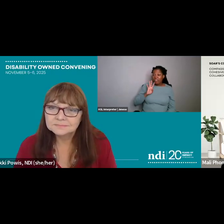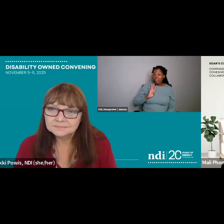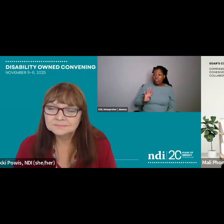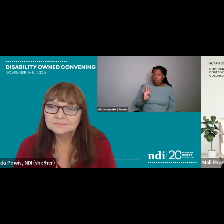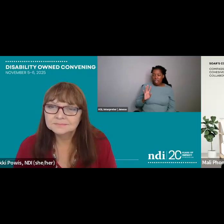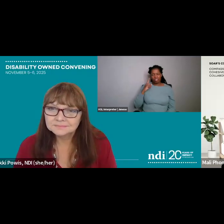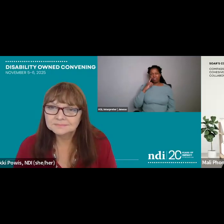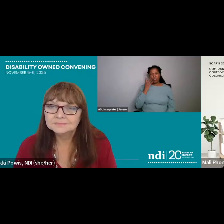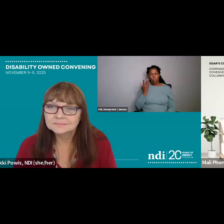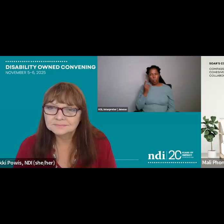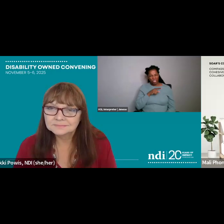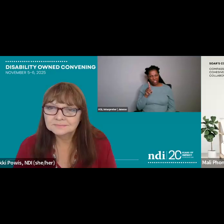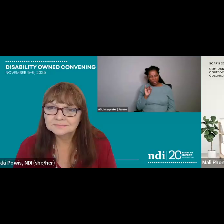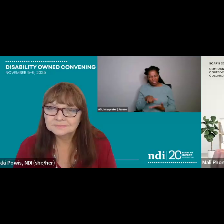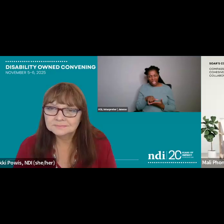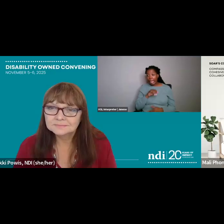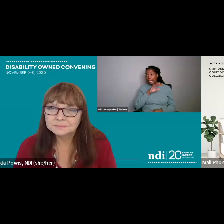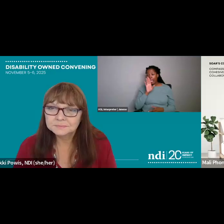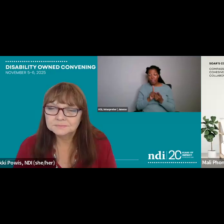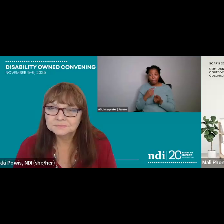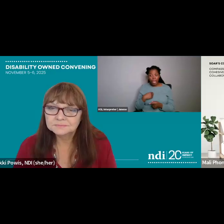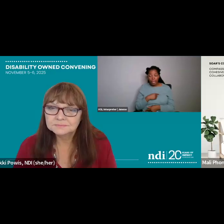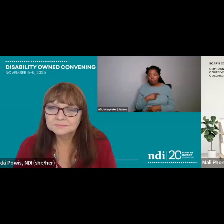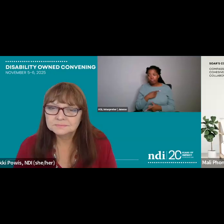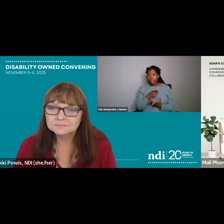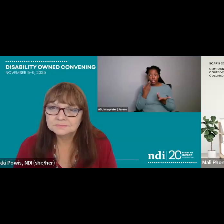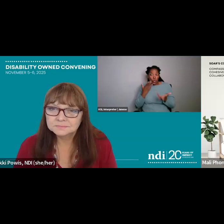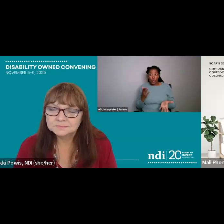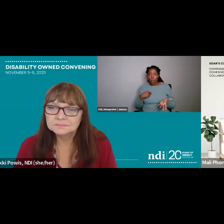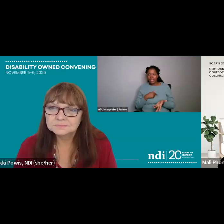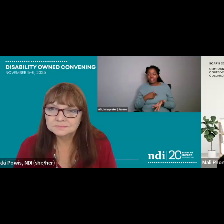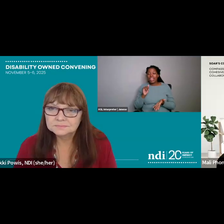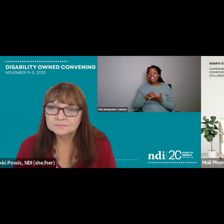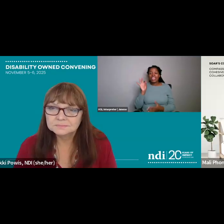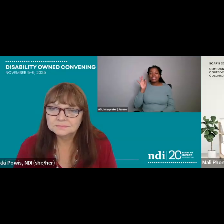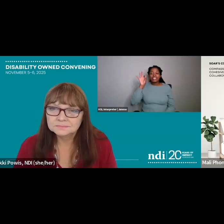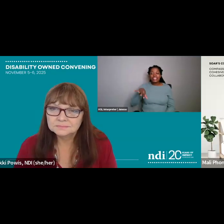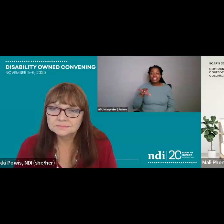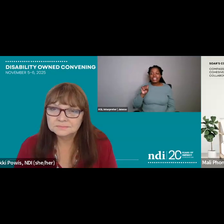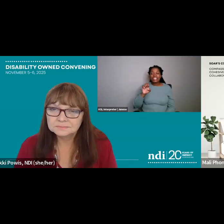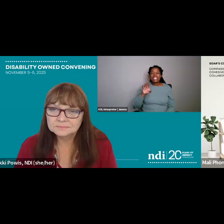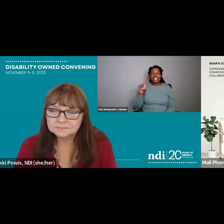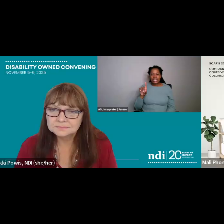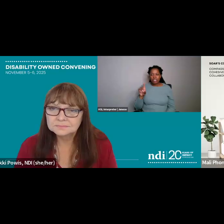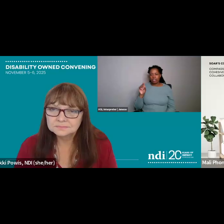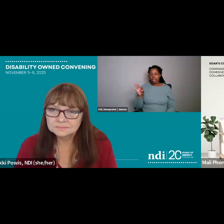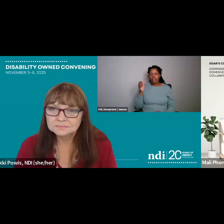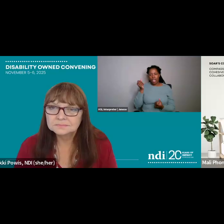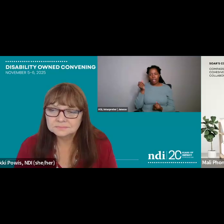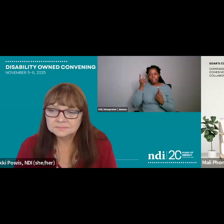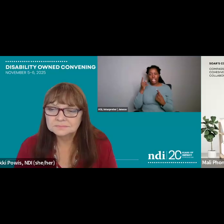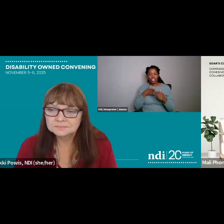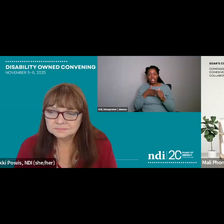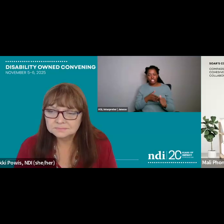met us, they don't know us. And that's really the seed of compassionate leadership, was kind of like embedded into my heart, into